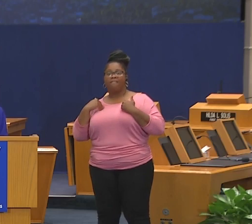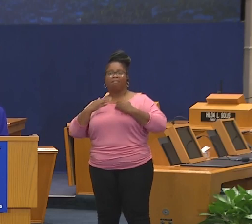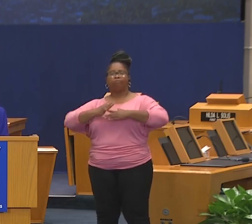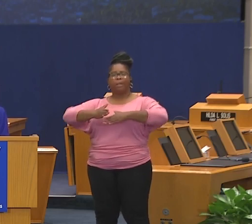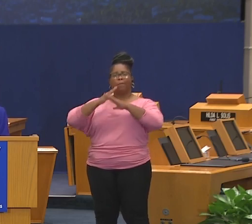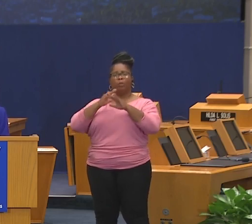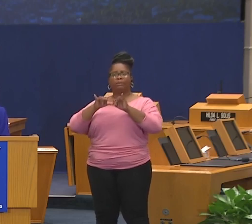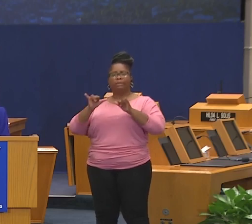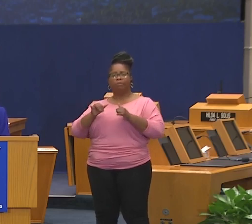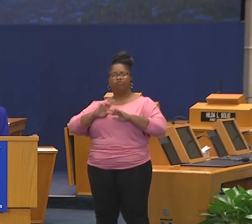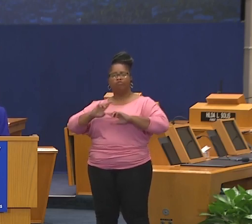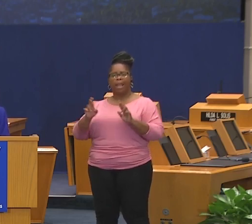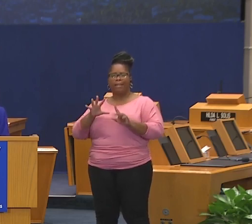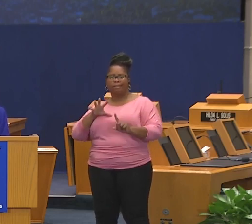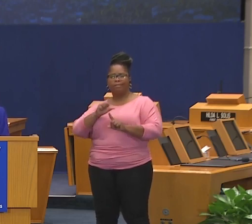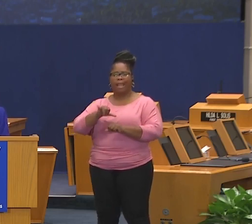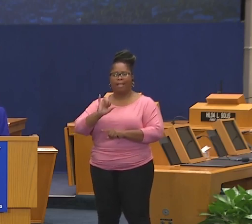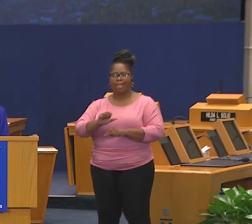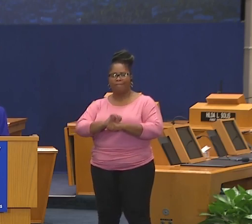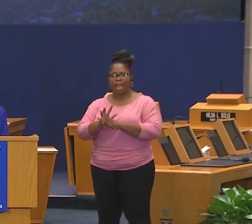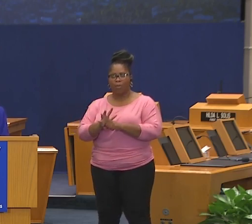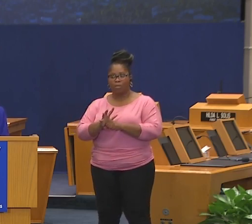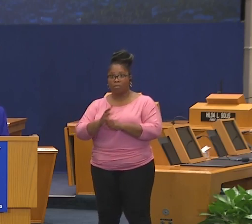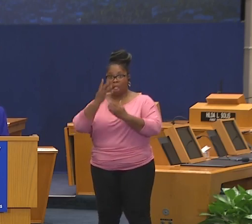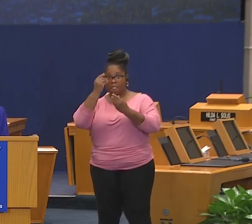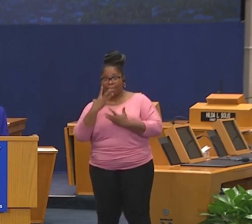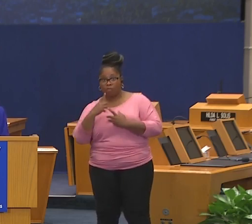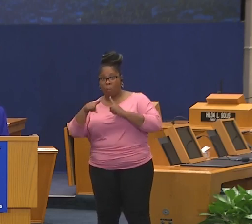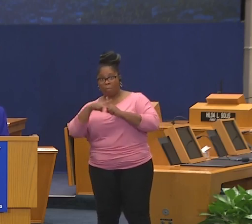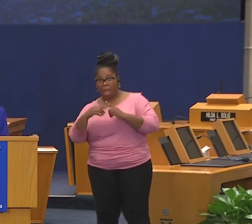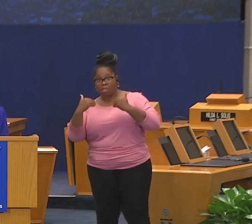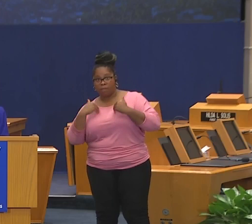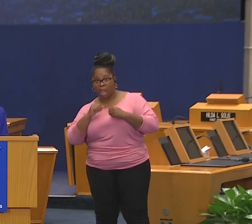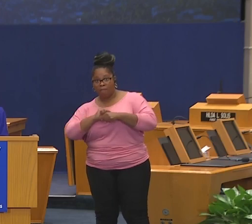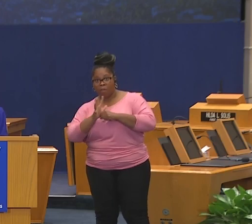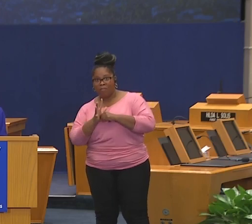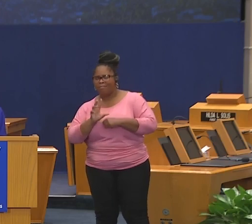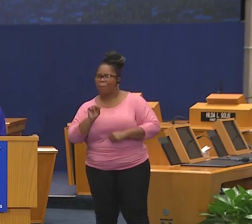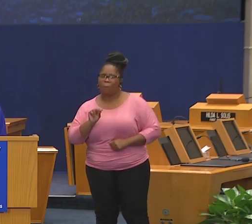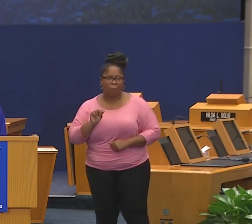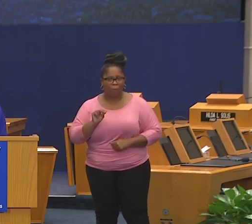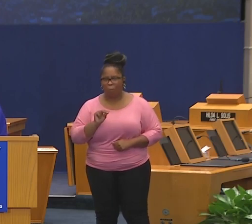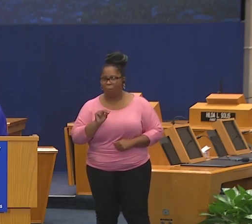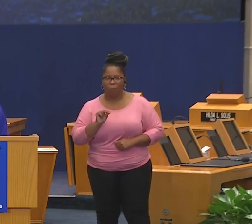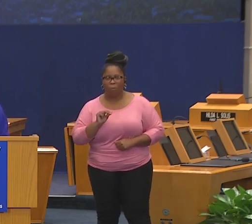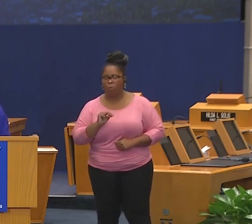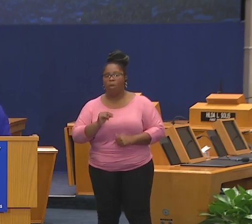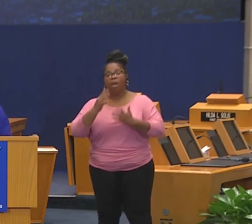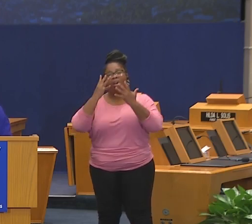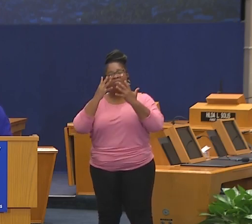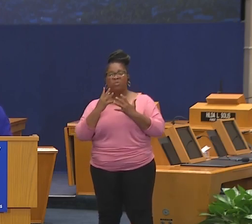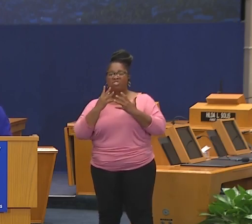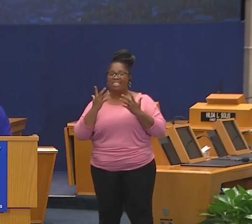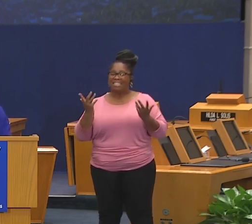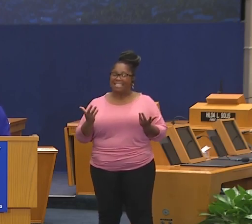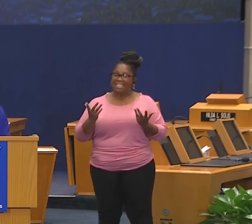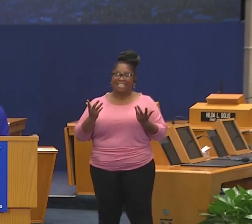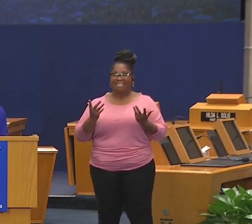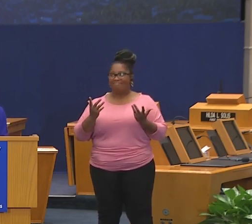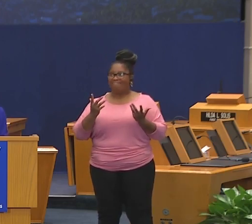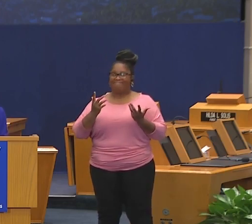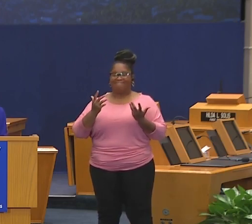us if a person is currently COVID-19 positive. And unfortunately, because we don't have a lot of good